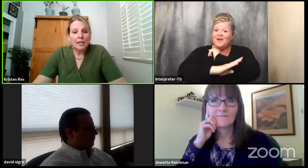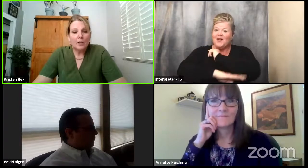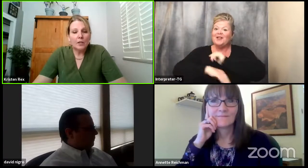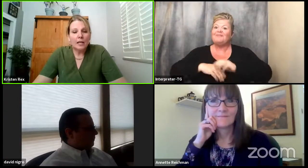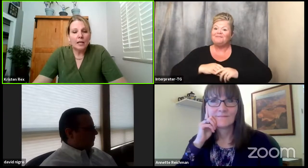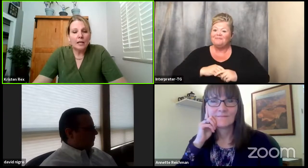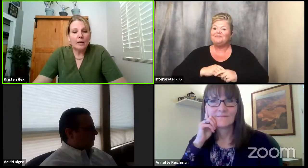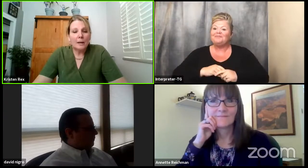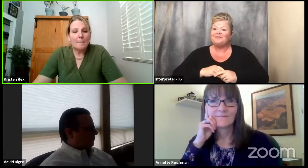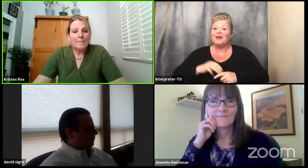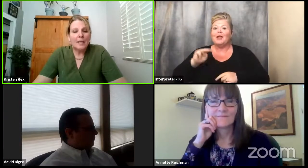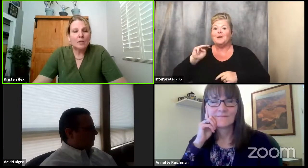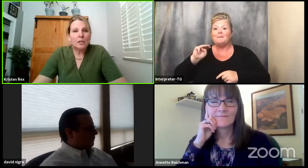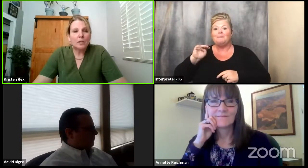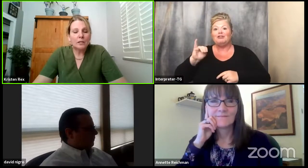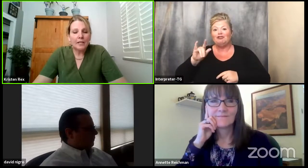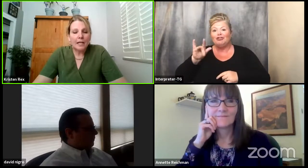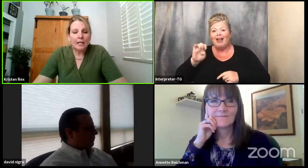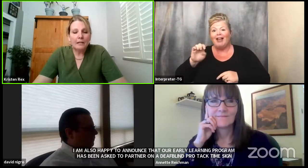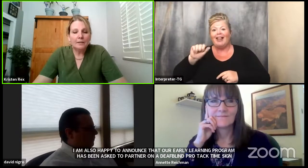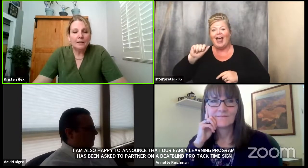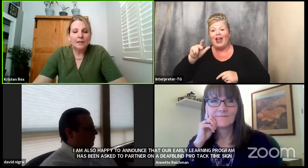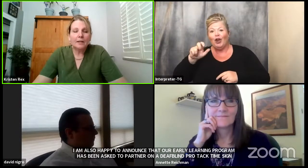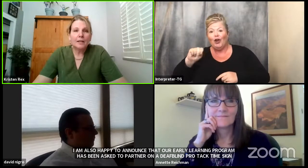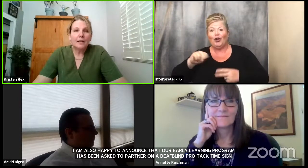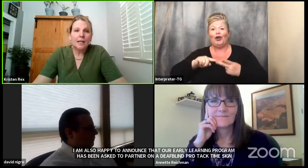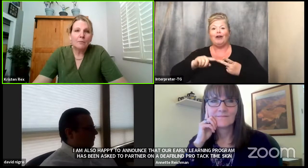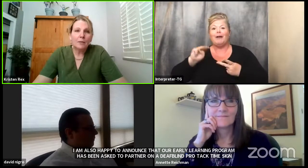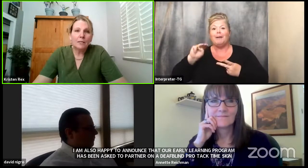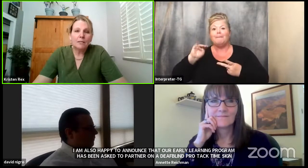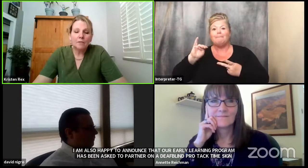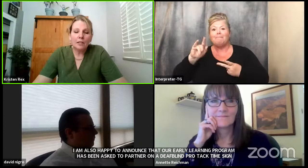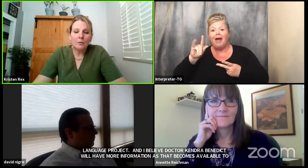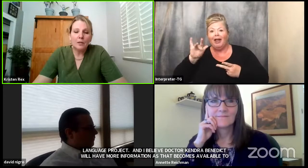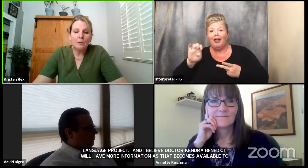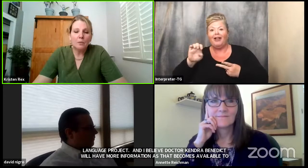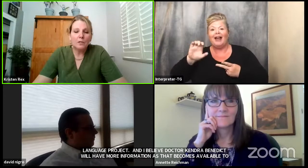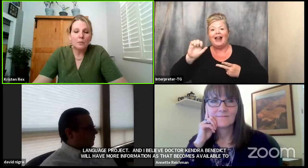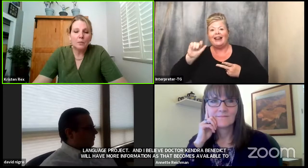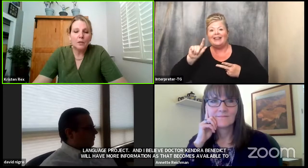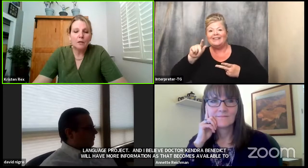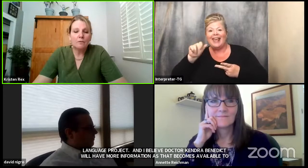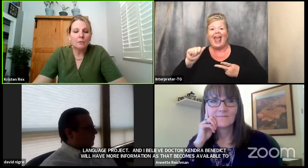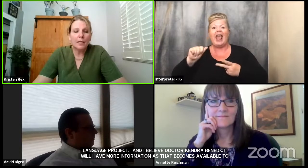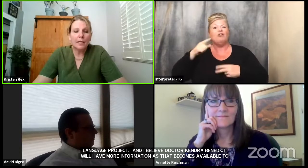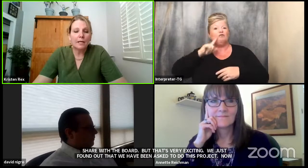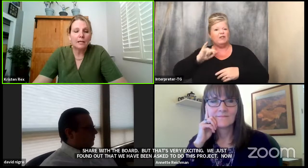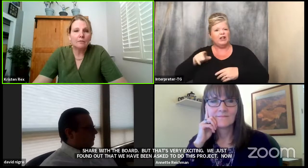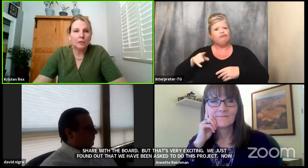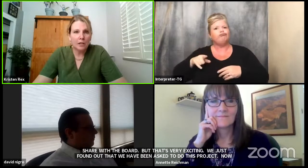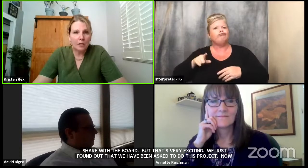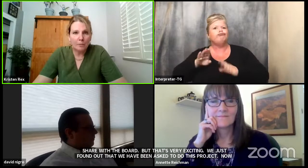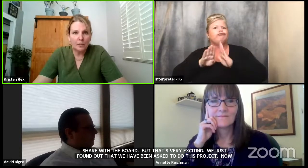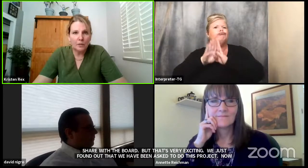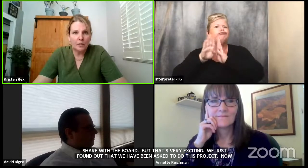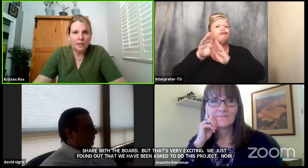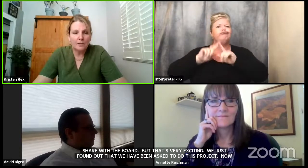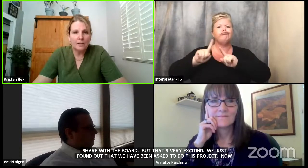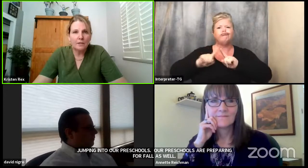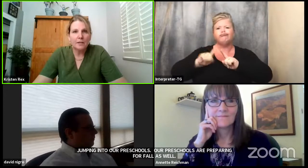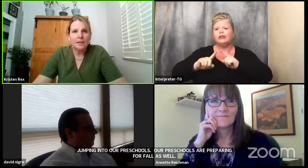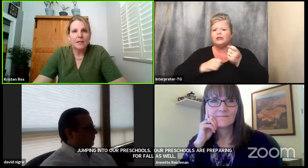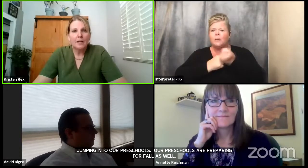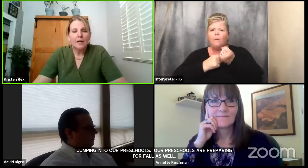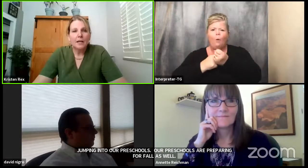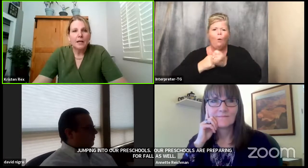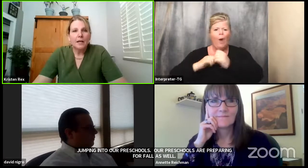Michelle Ahern and Michael Olivier have been developing with support a variety of learning